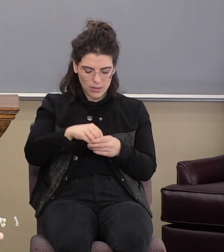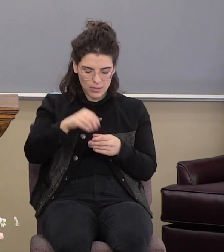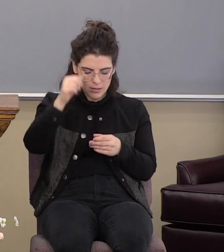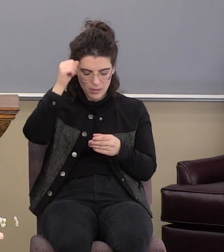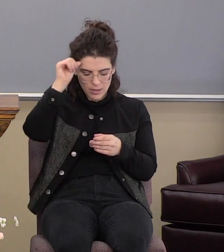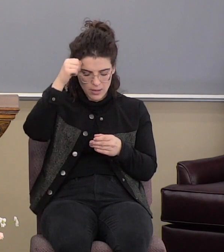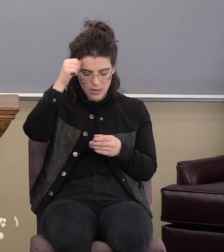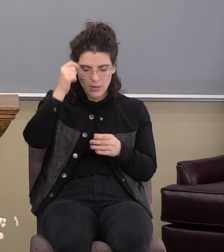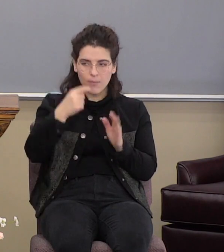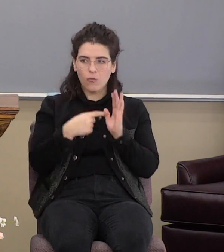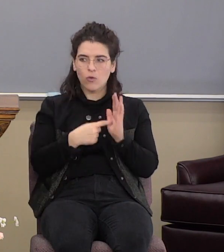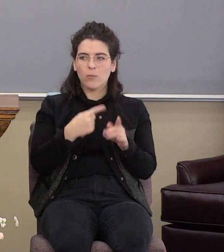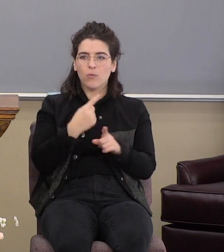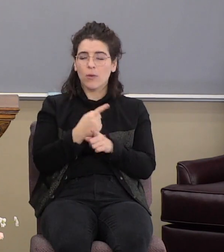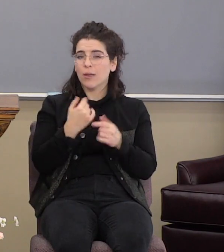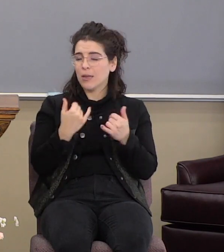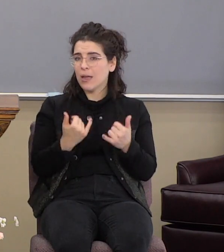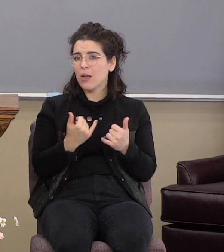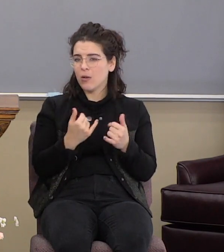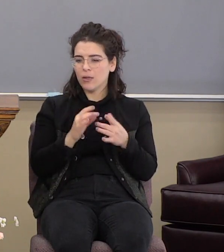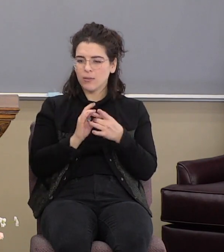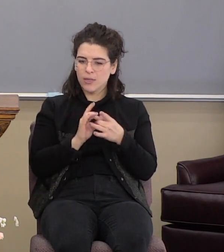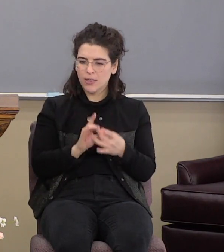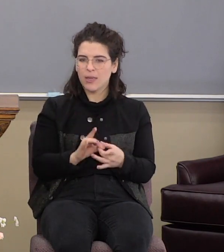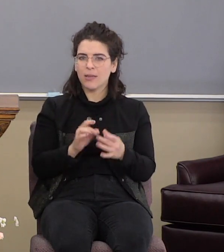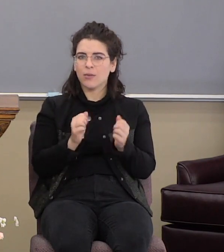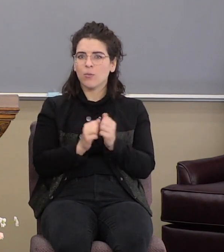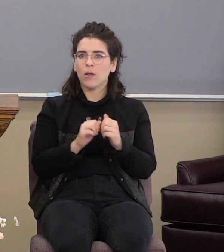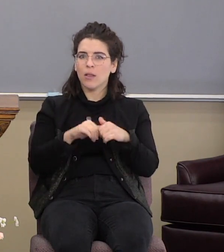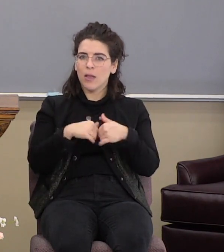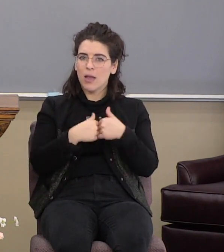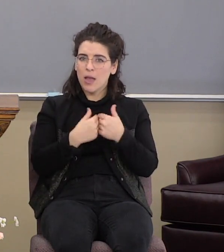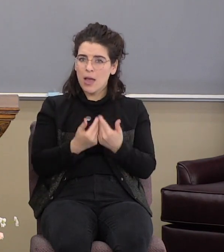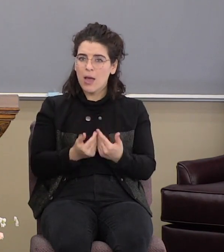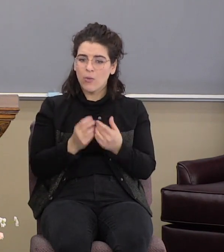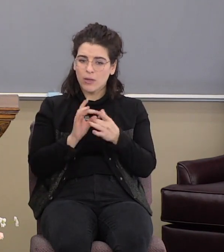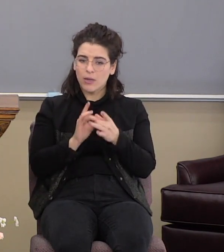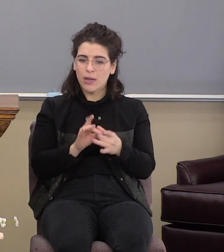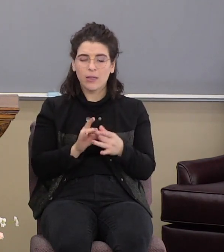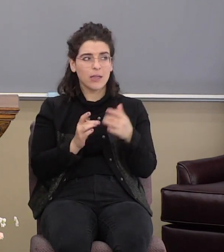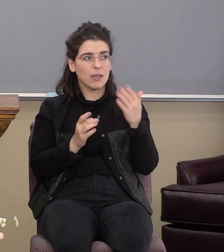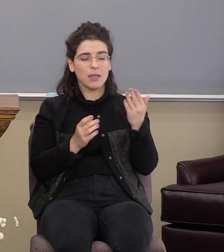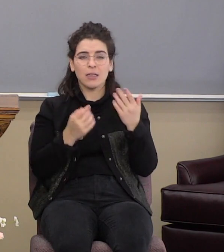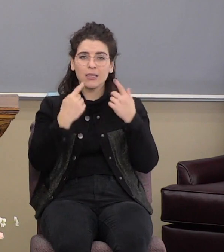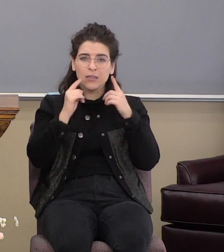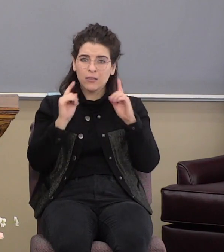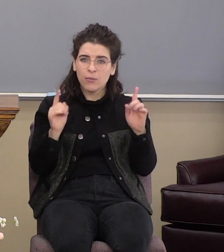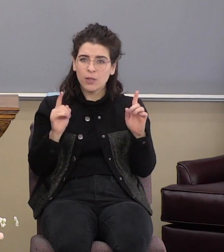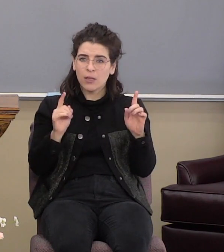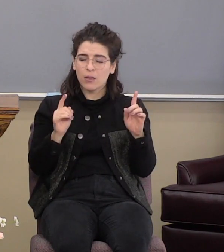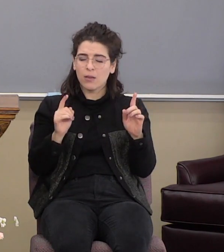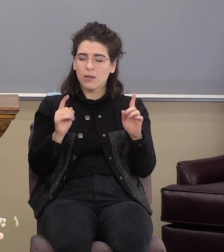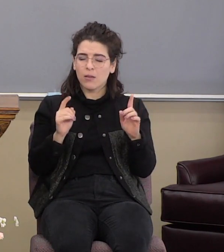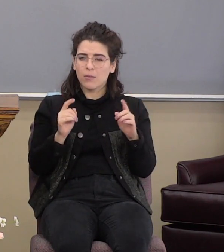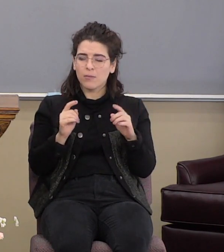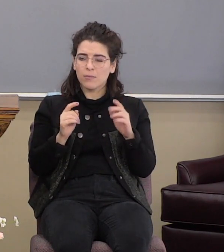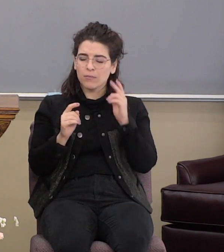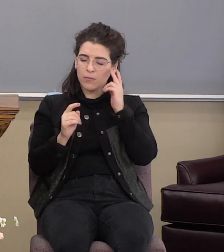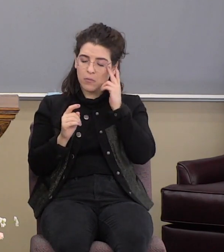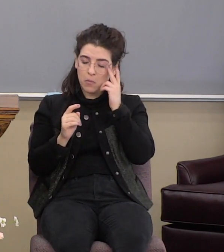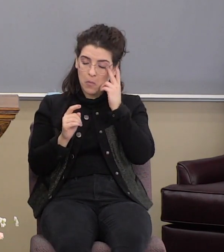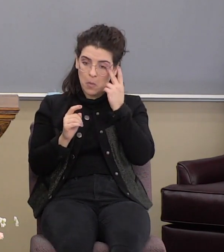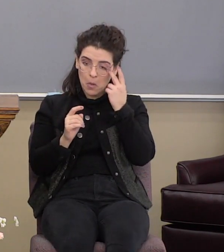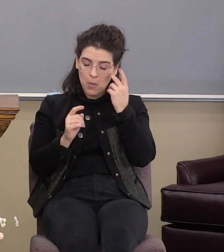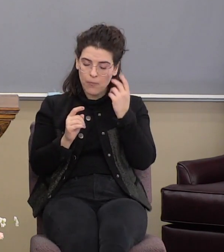now, has to do with how it is he's done something in virtue,